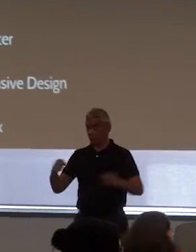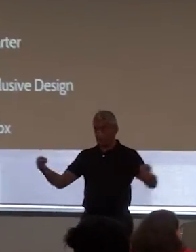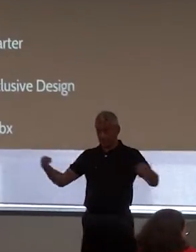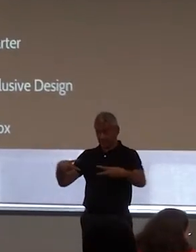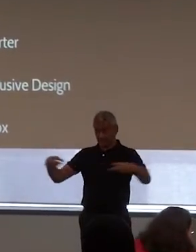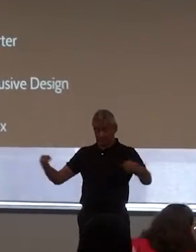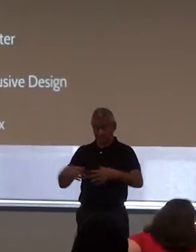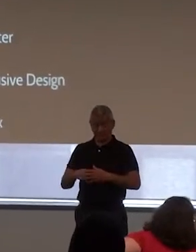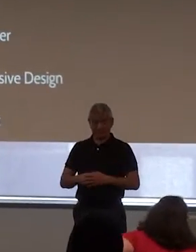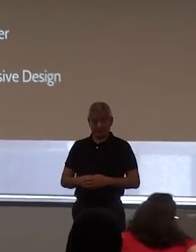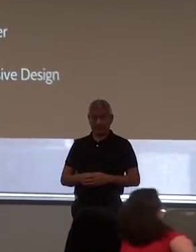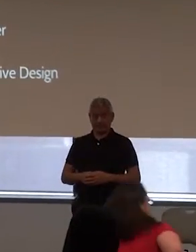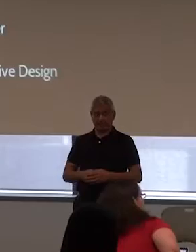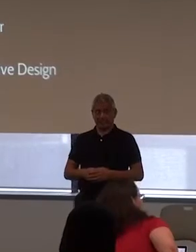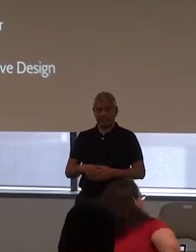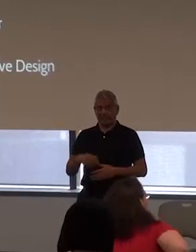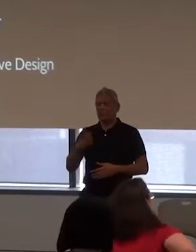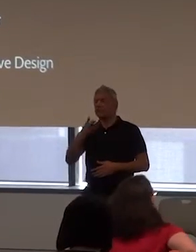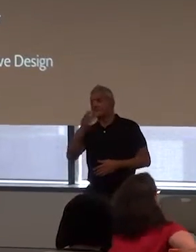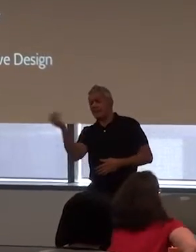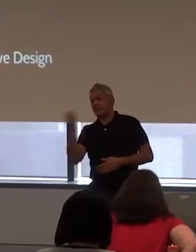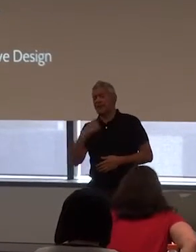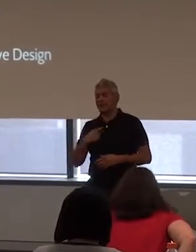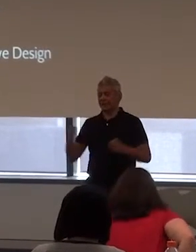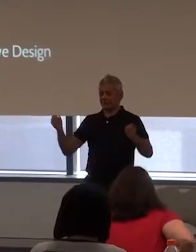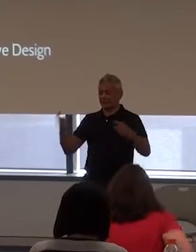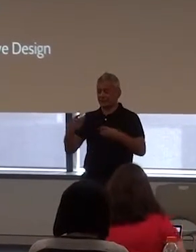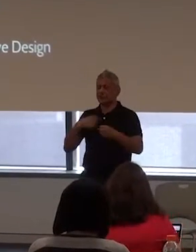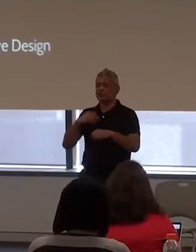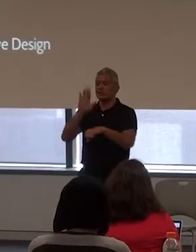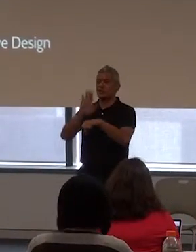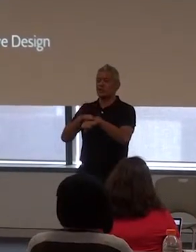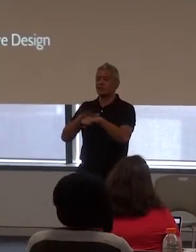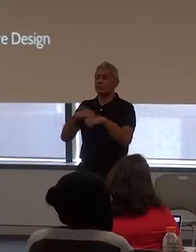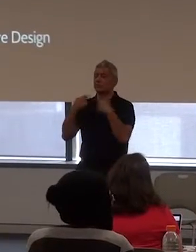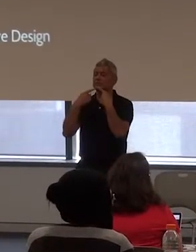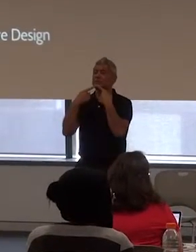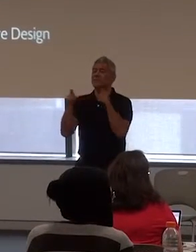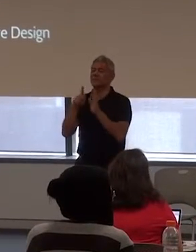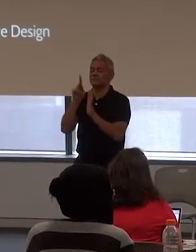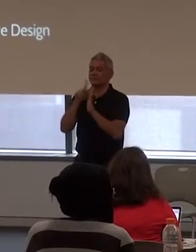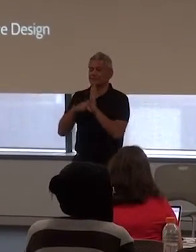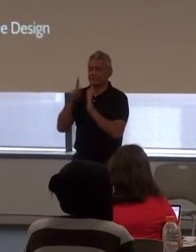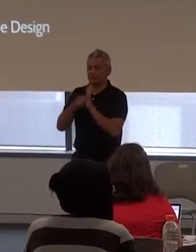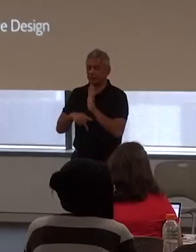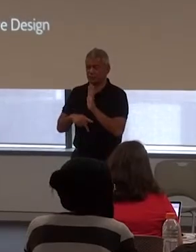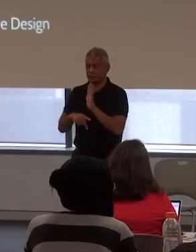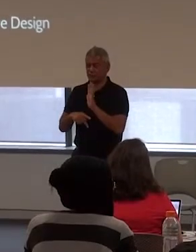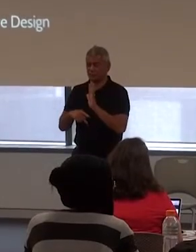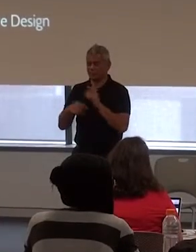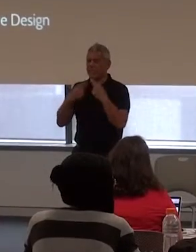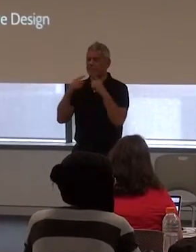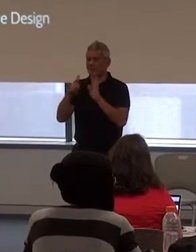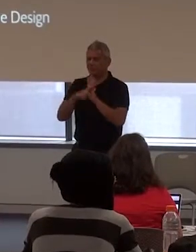video, put video captions on the announcement video for the next. Oh, fantastic. WordPress are doing so much more in terms of accessibility